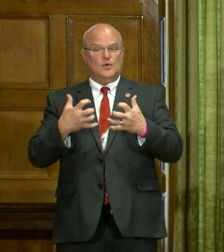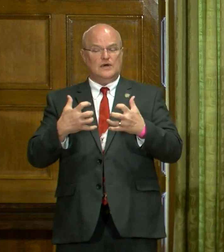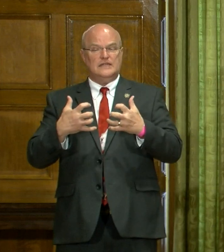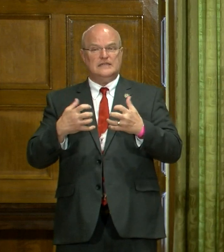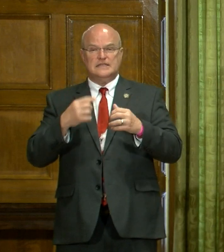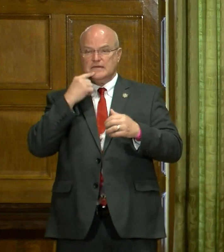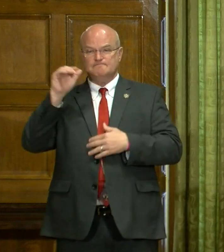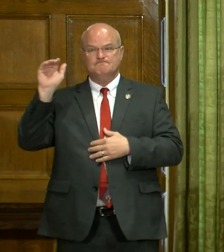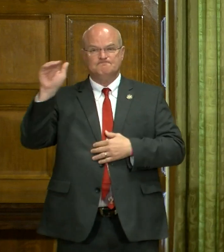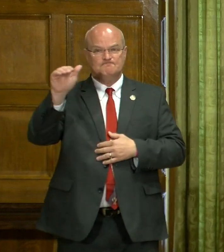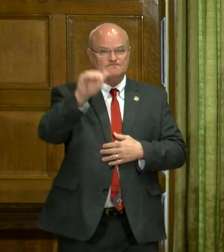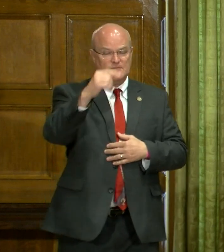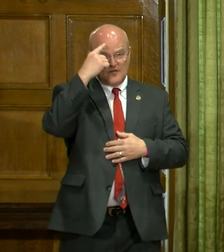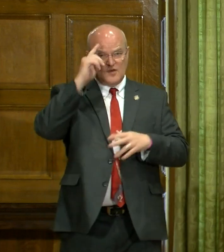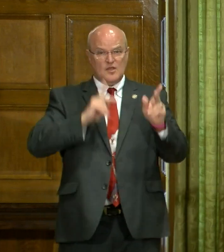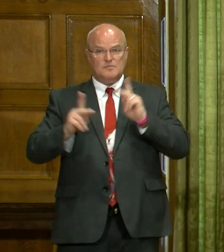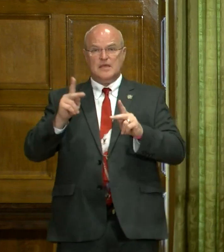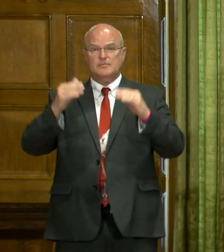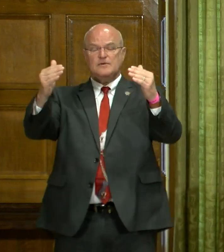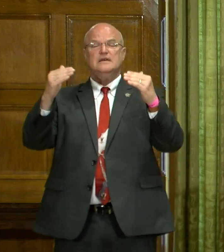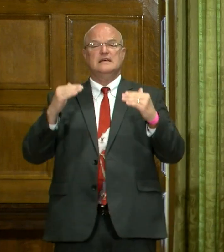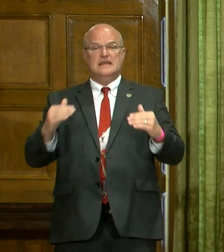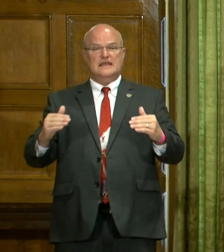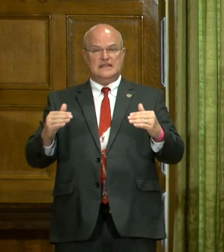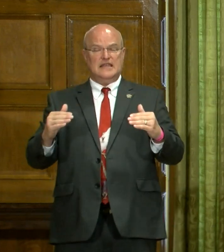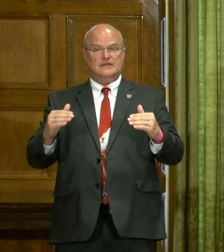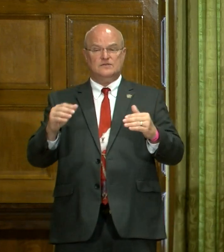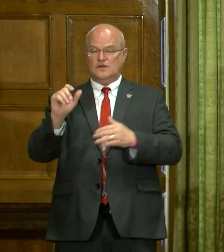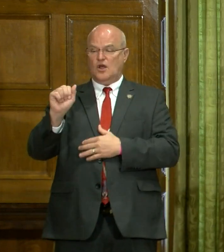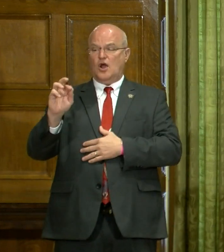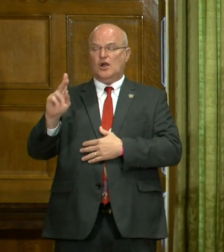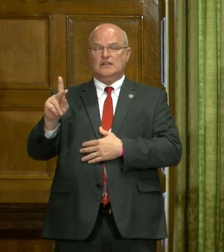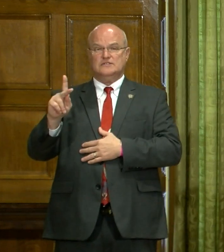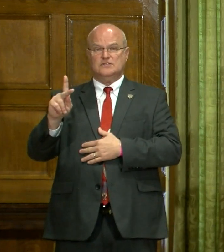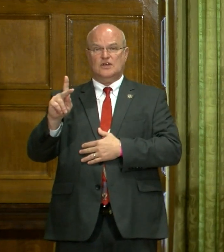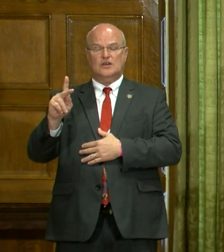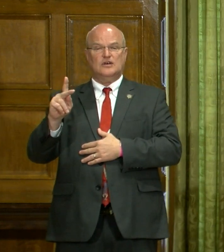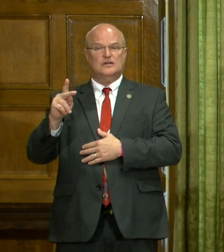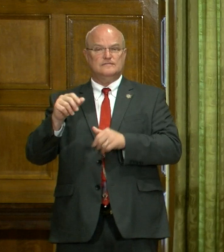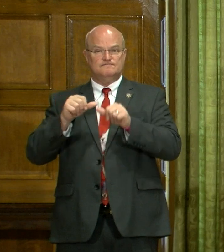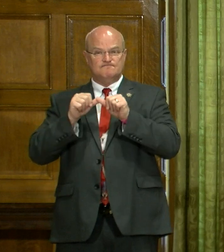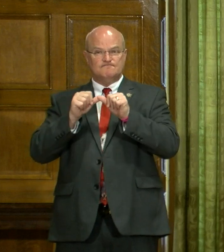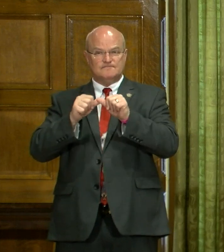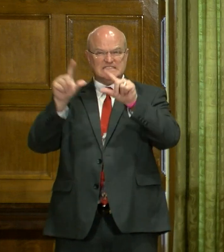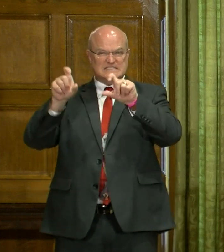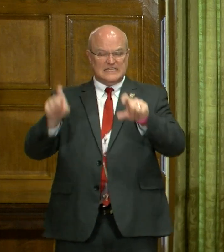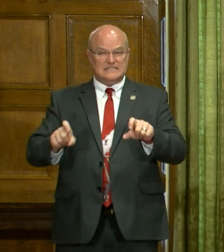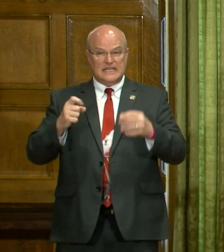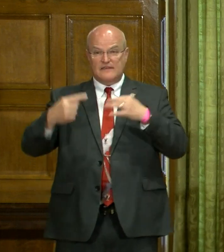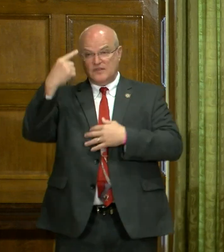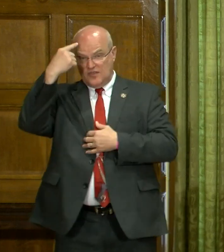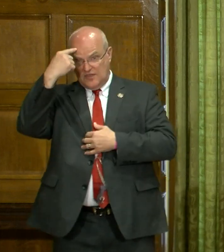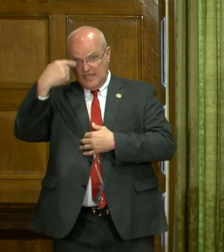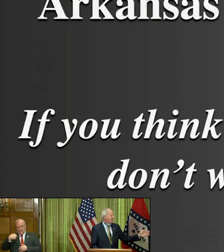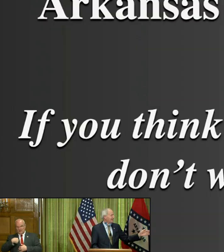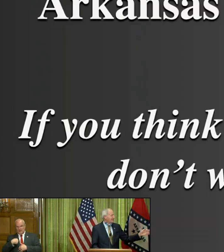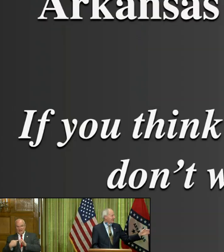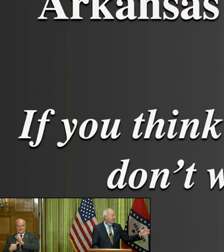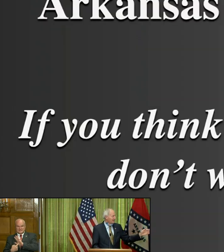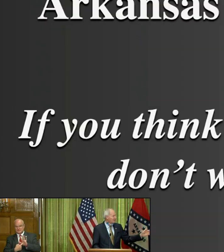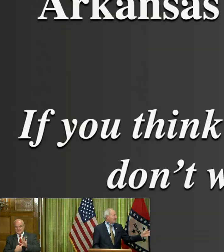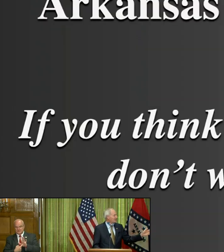out another reminder to the public. If you go to the next one, Arkansas Surge Campaign, if you think you have